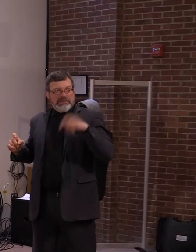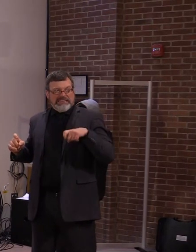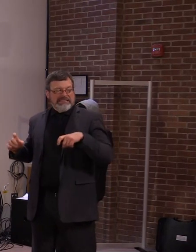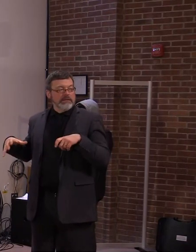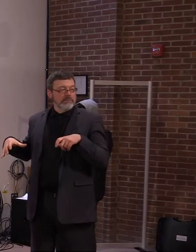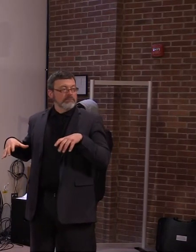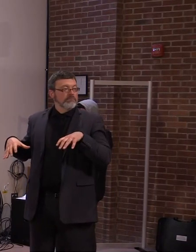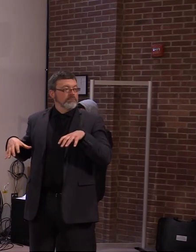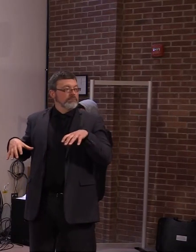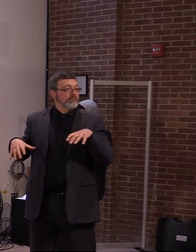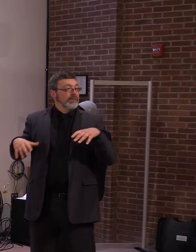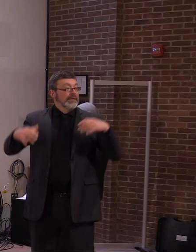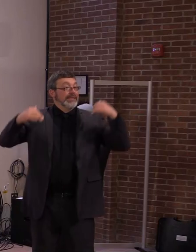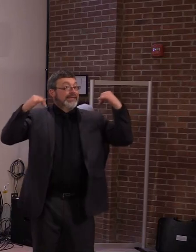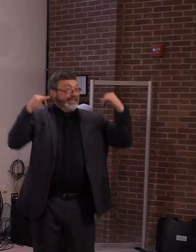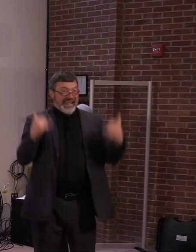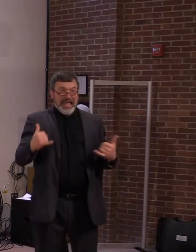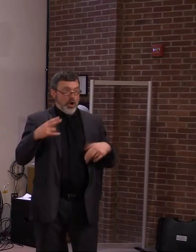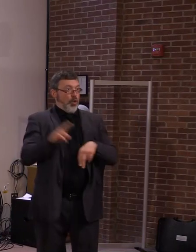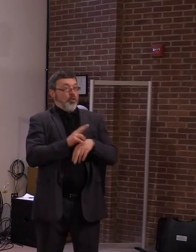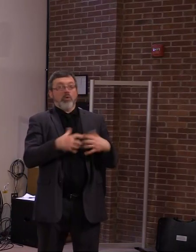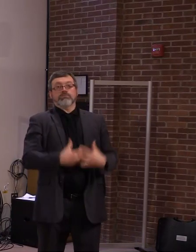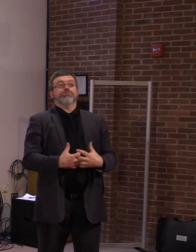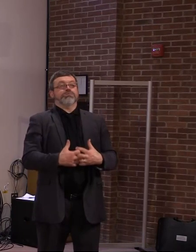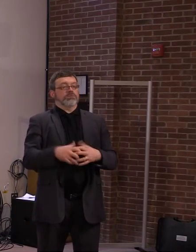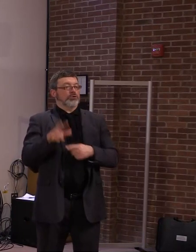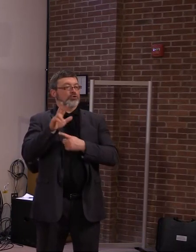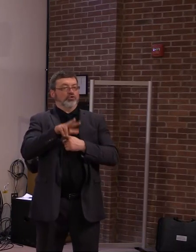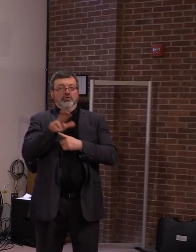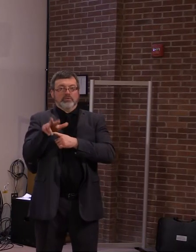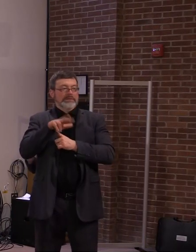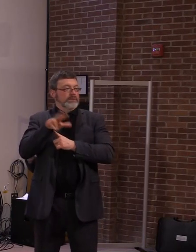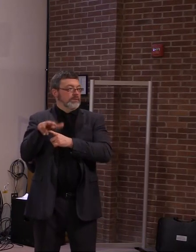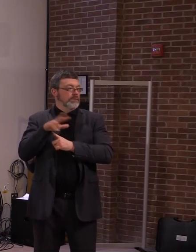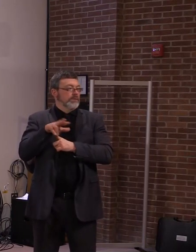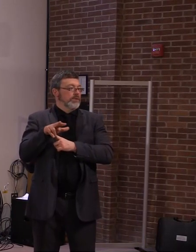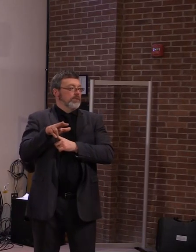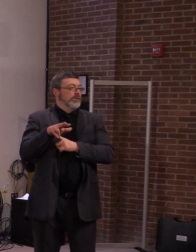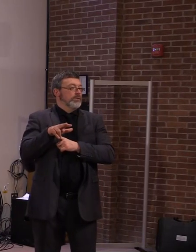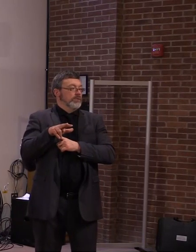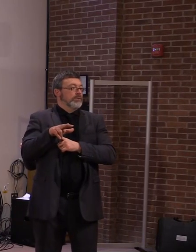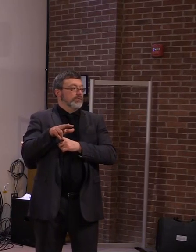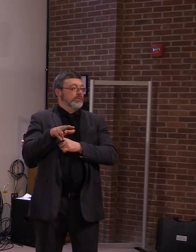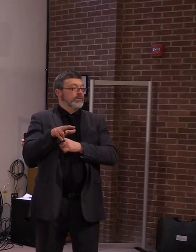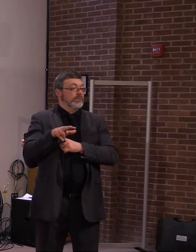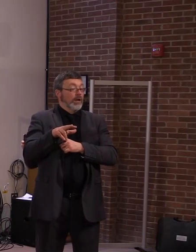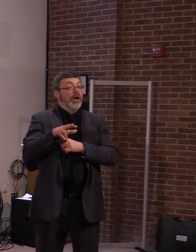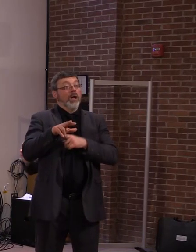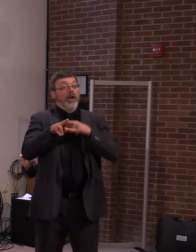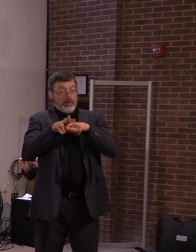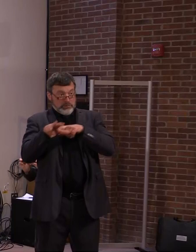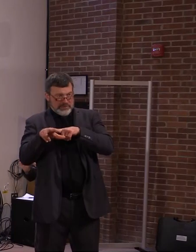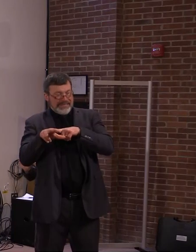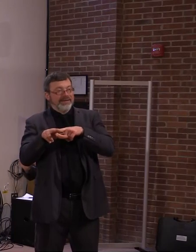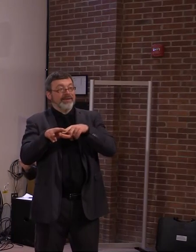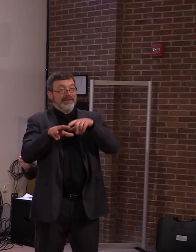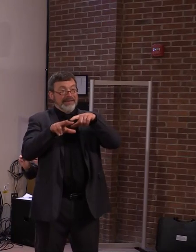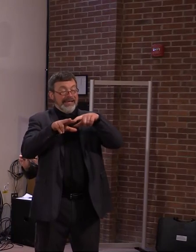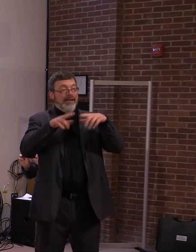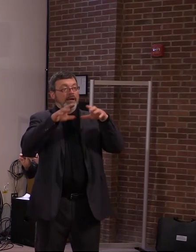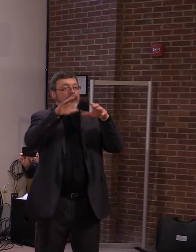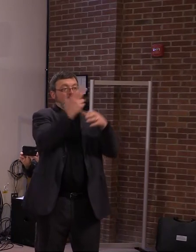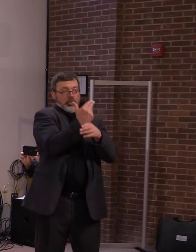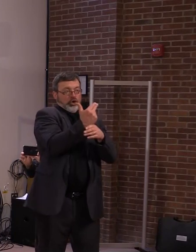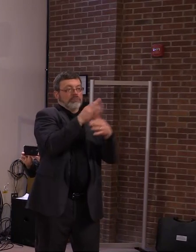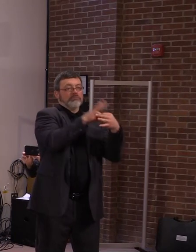use today. 13 of those are COVID patients. And if you